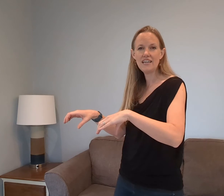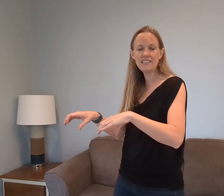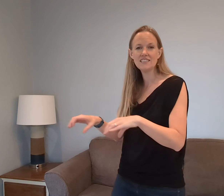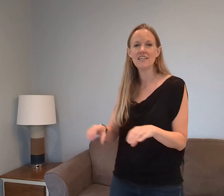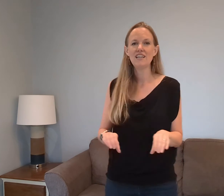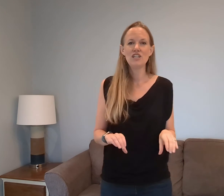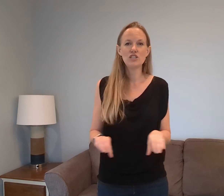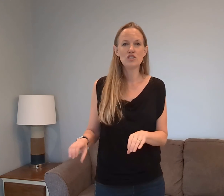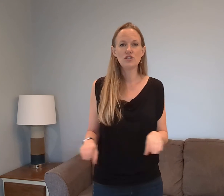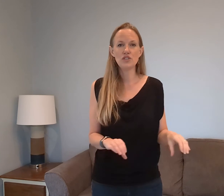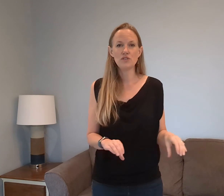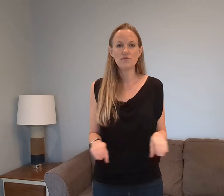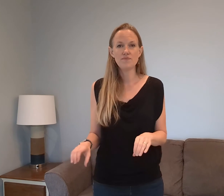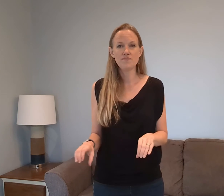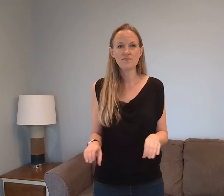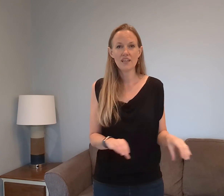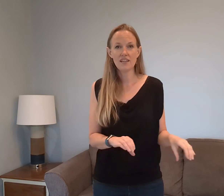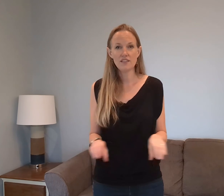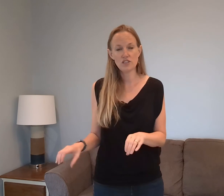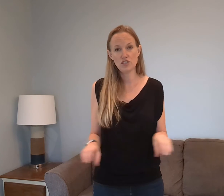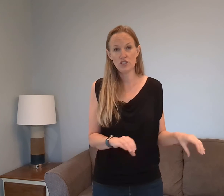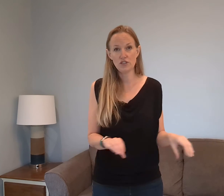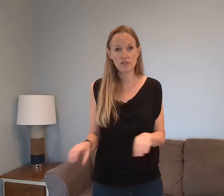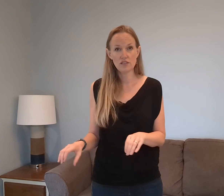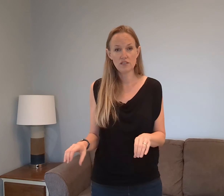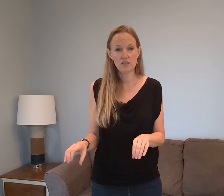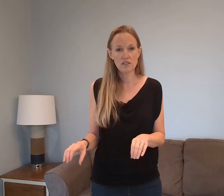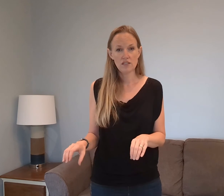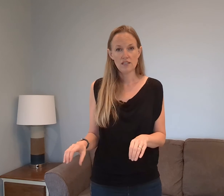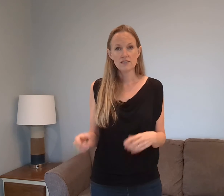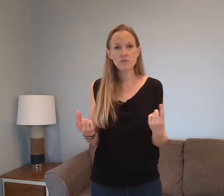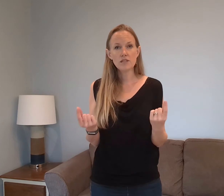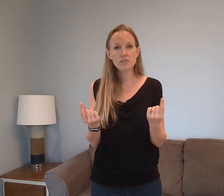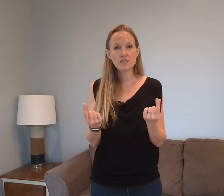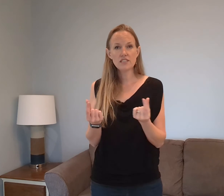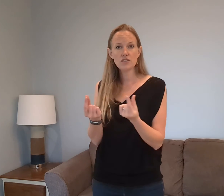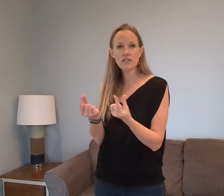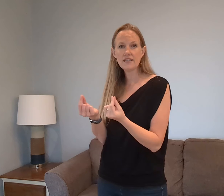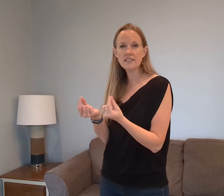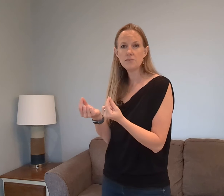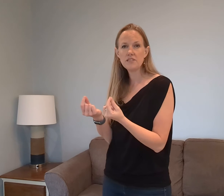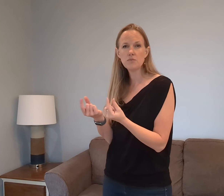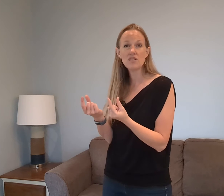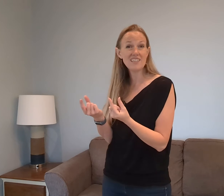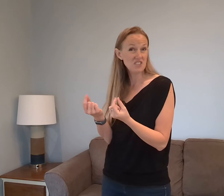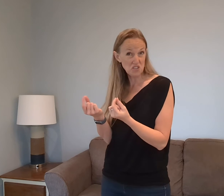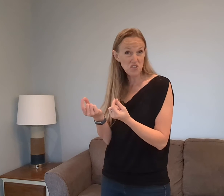that. Do. Do. Sometimes you'll see do like this, but it's more like, do you